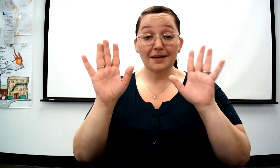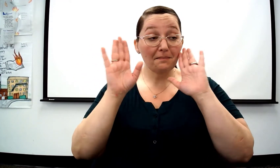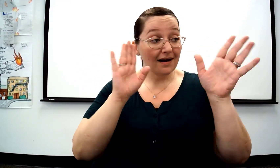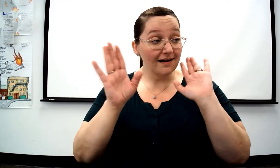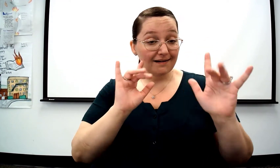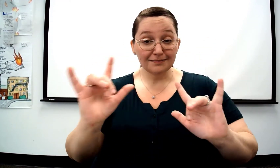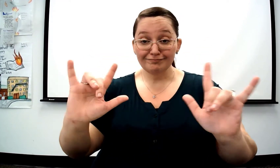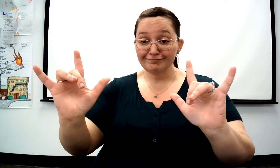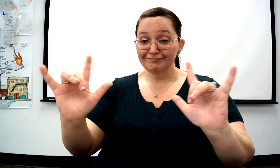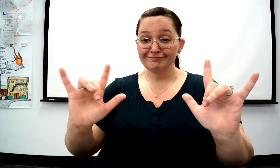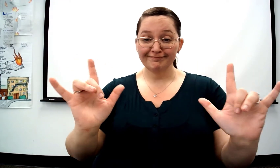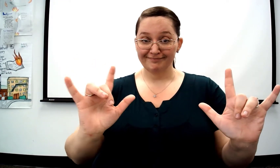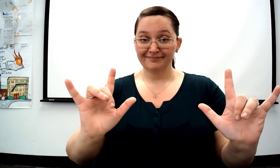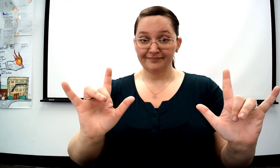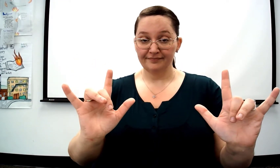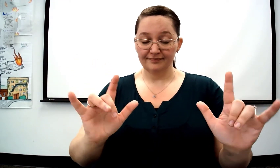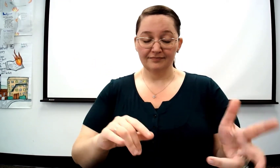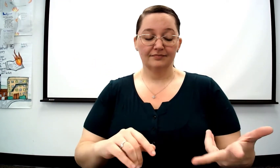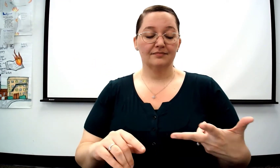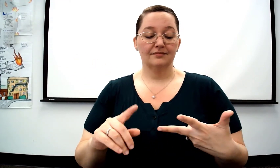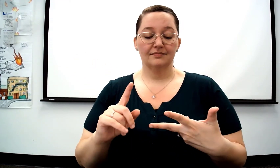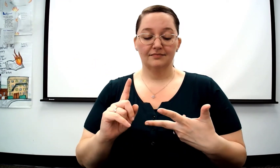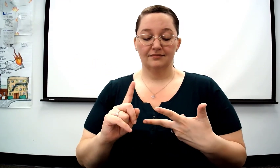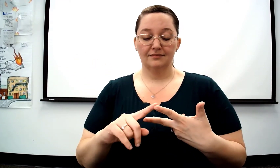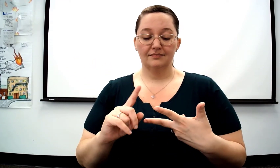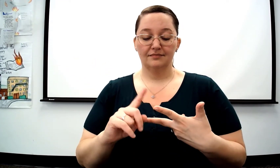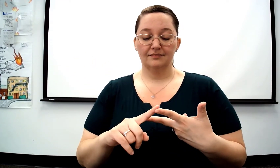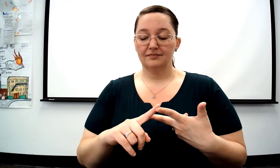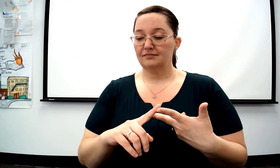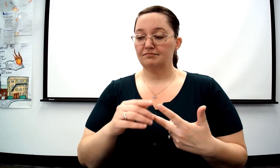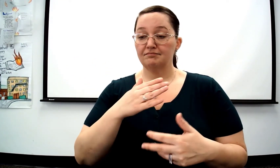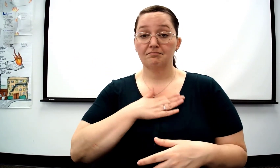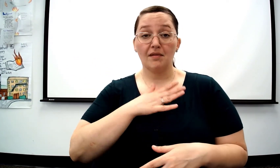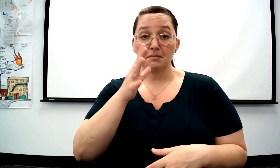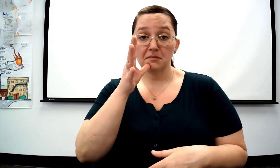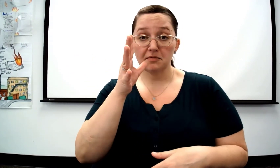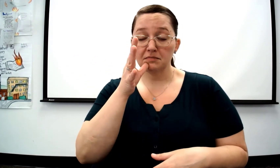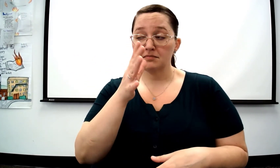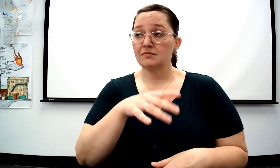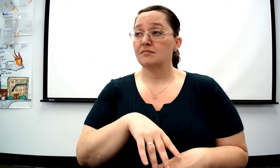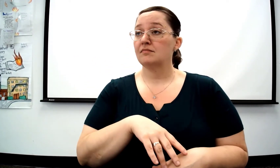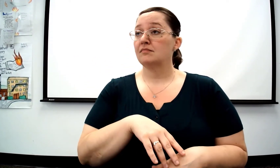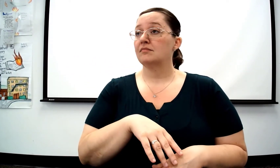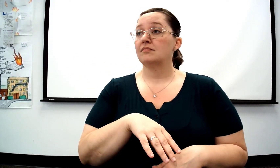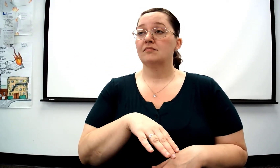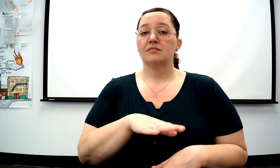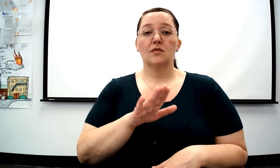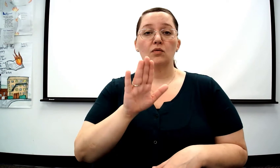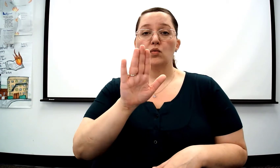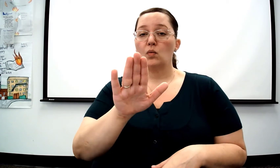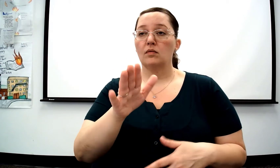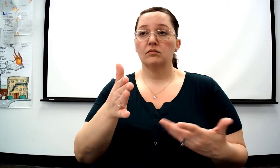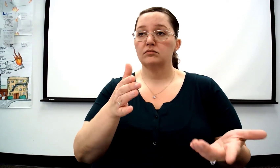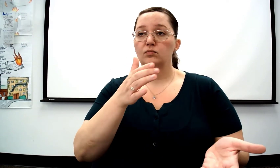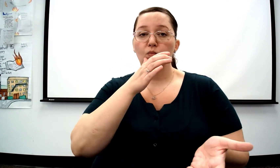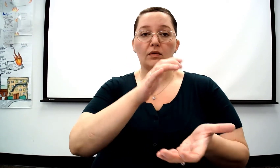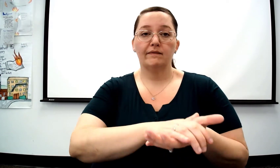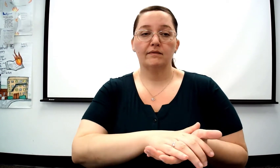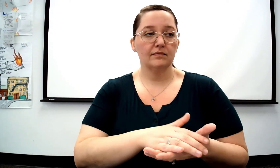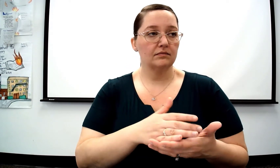my class is done, bye, take care. Signing this, I love you. My mother, your